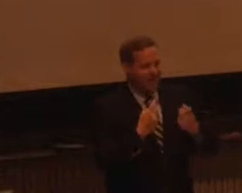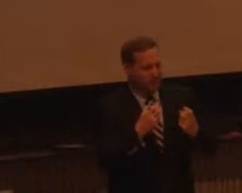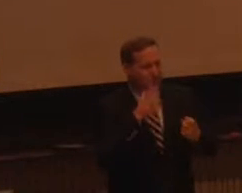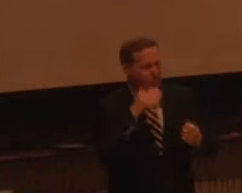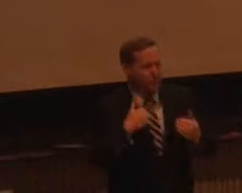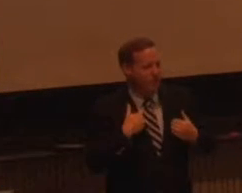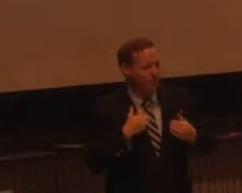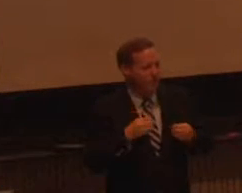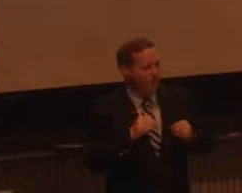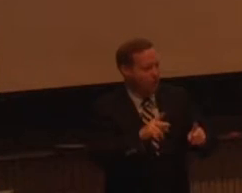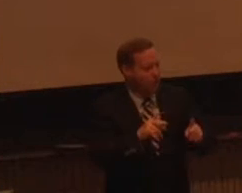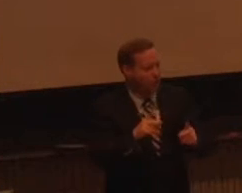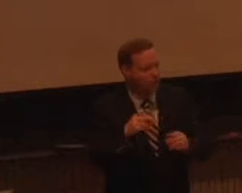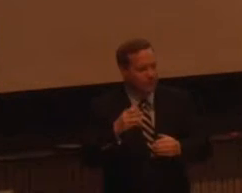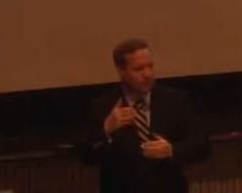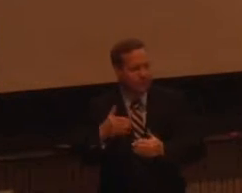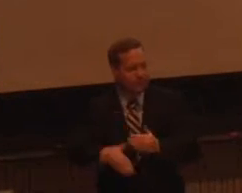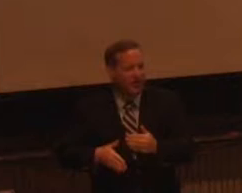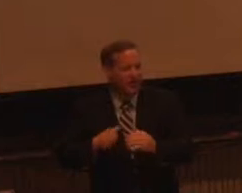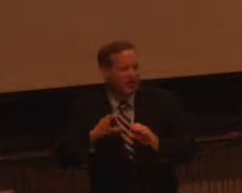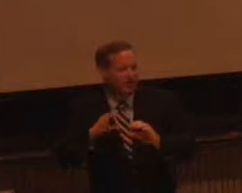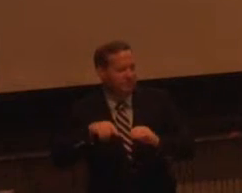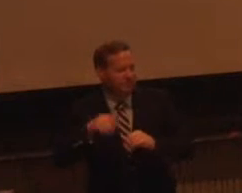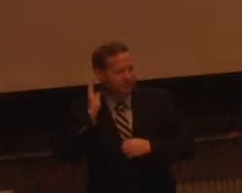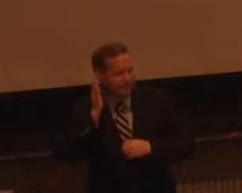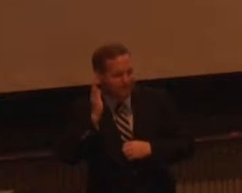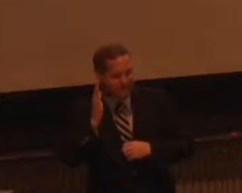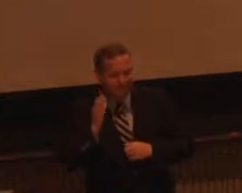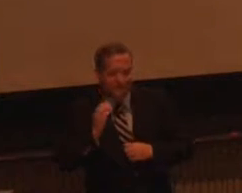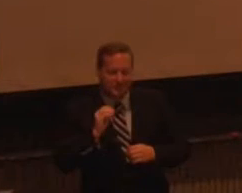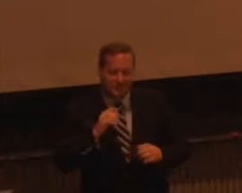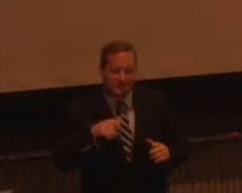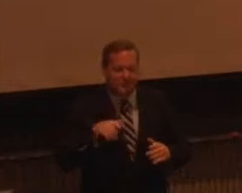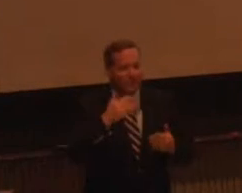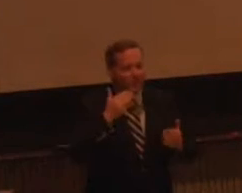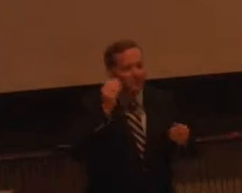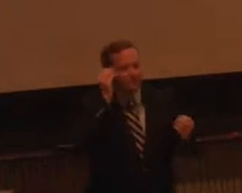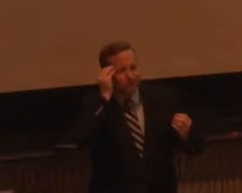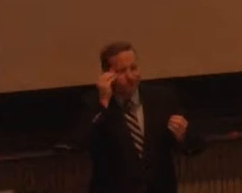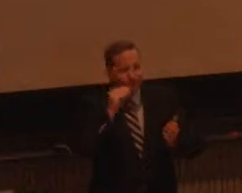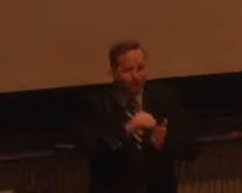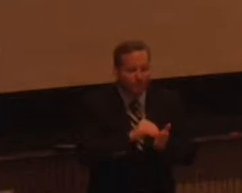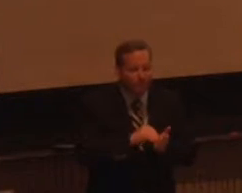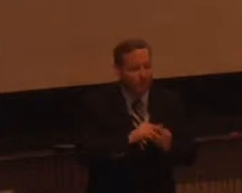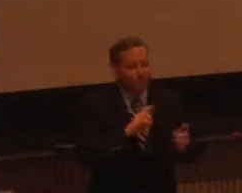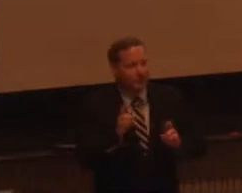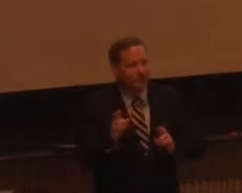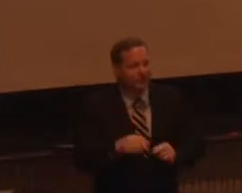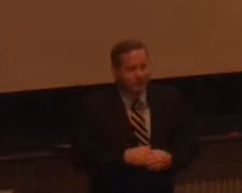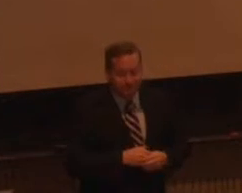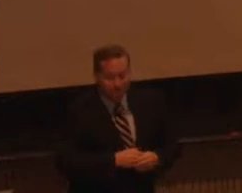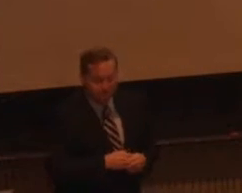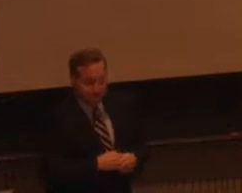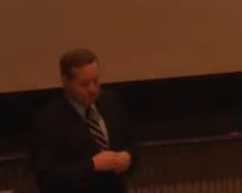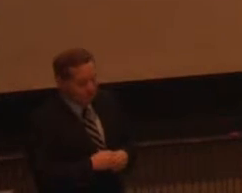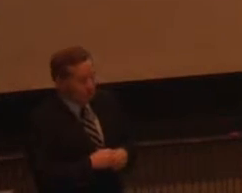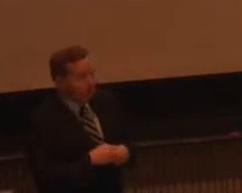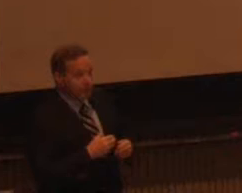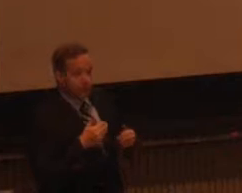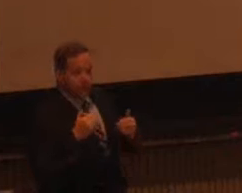I know you probably have some questions, and I promise you'll have an opportunity to ask them at the end of the presentation. Feel free to make note of them